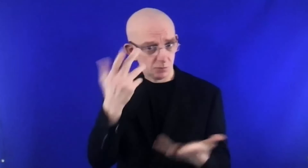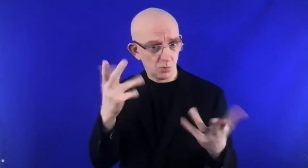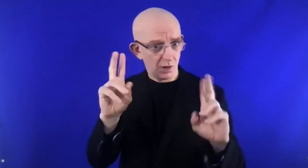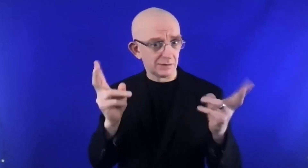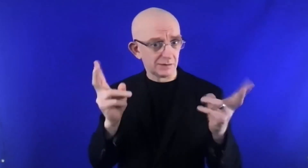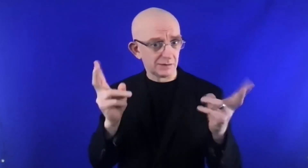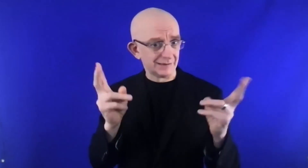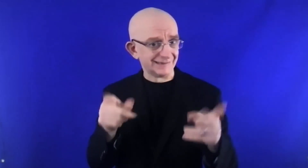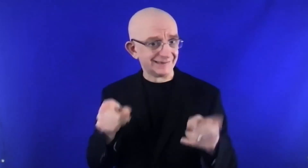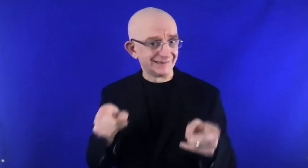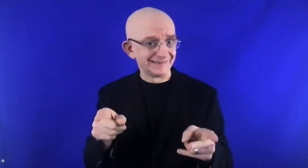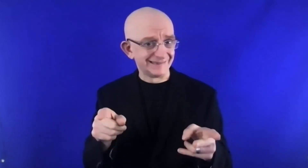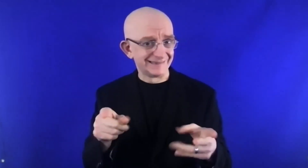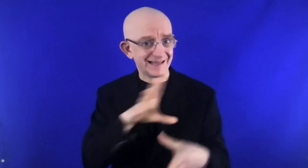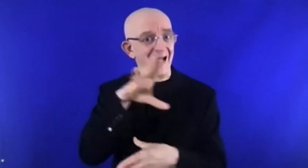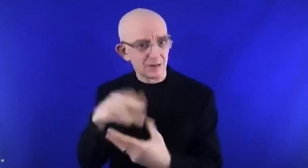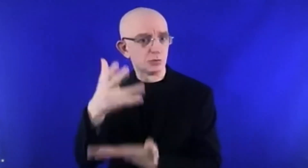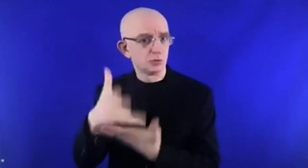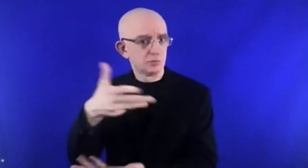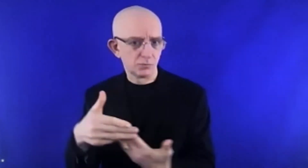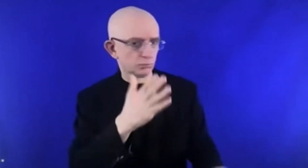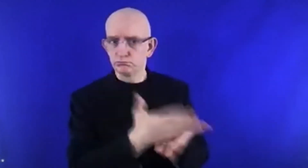I think